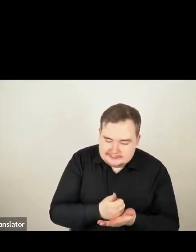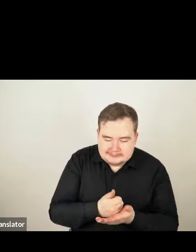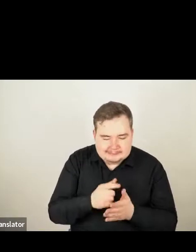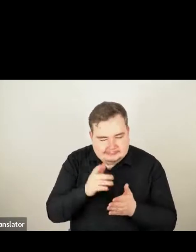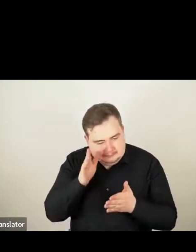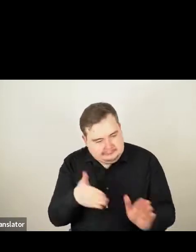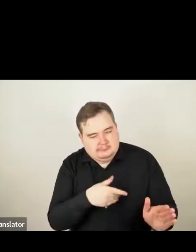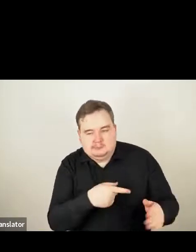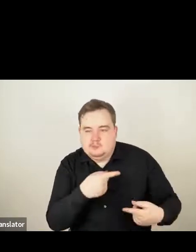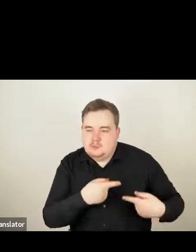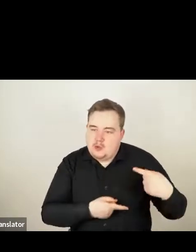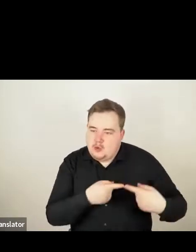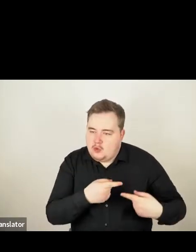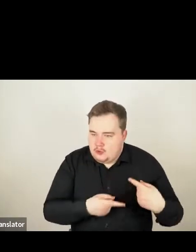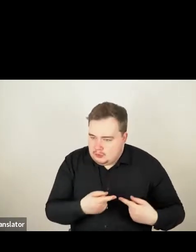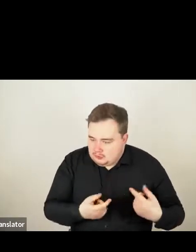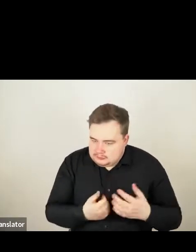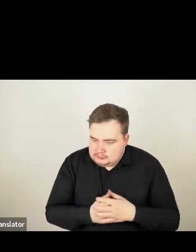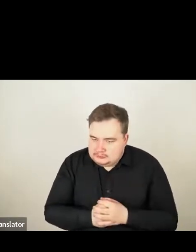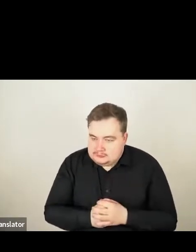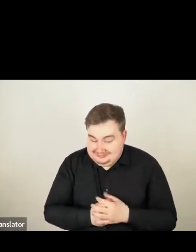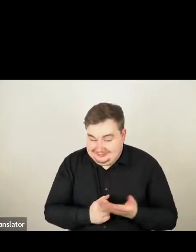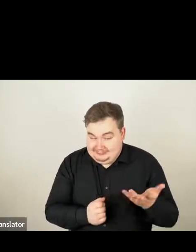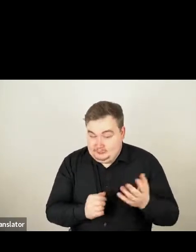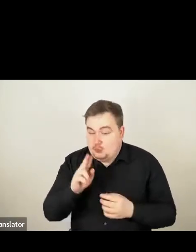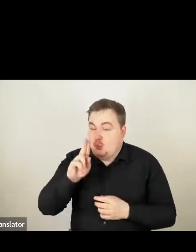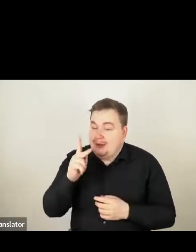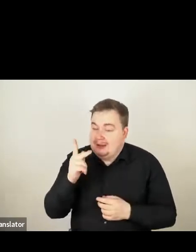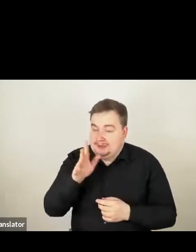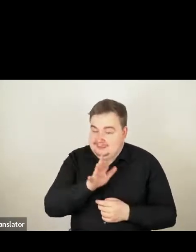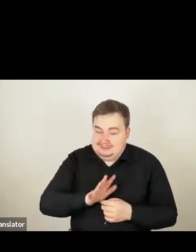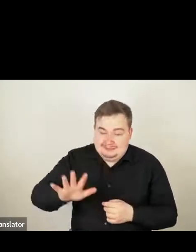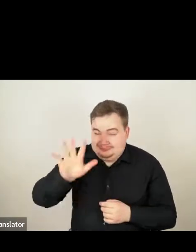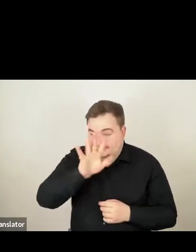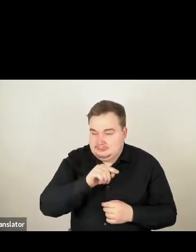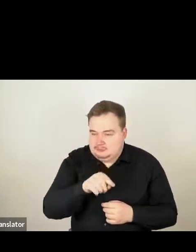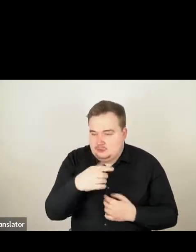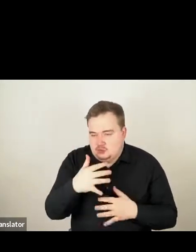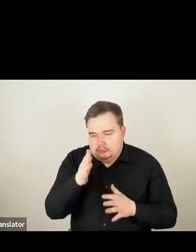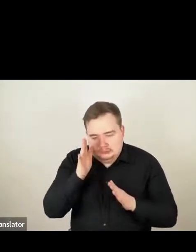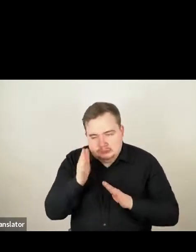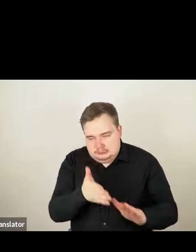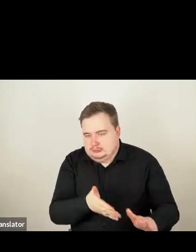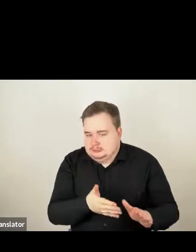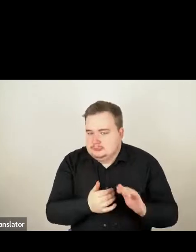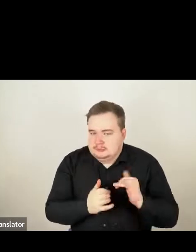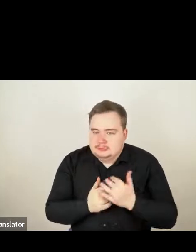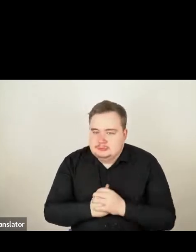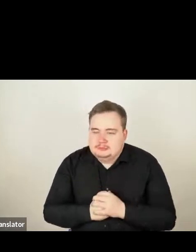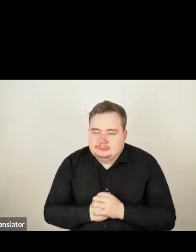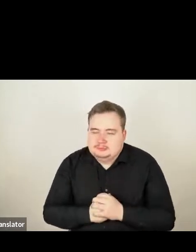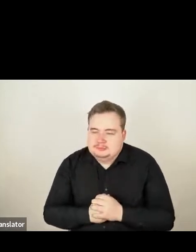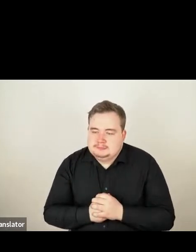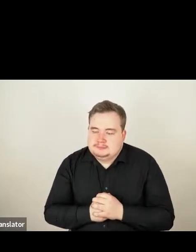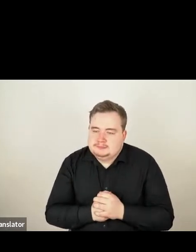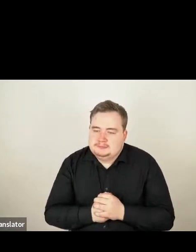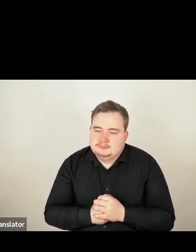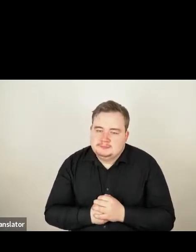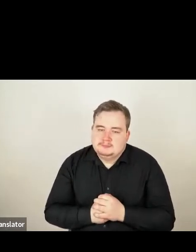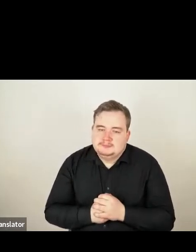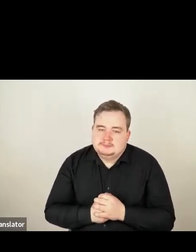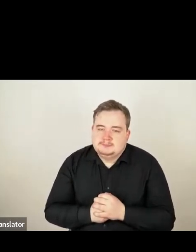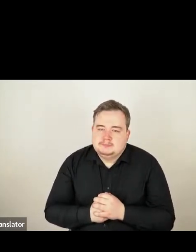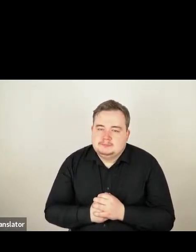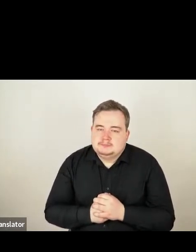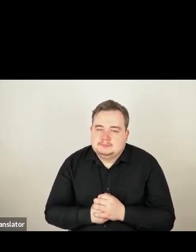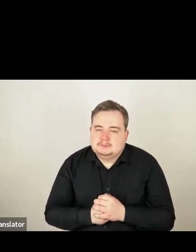politics with a small p. So politics about how people interrelate. Well, in a